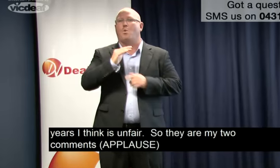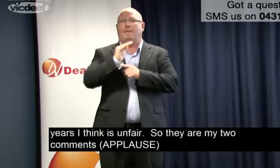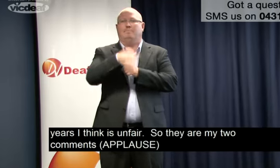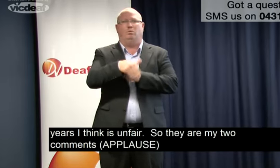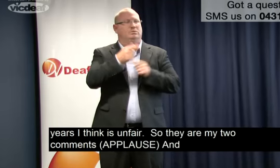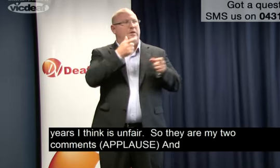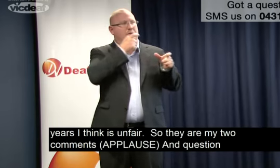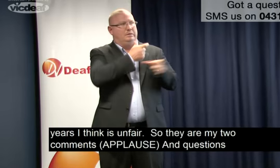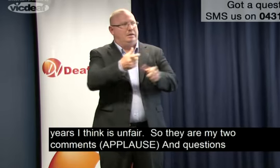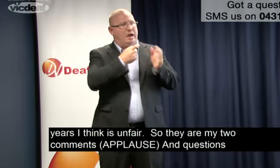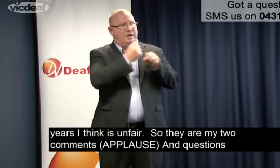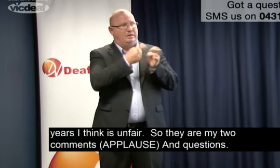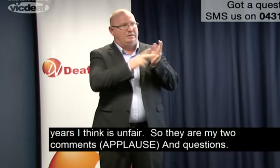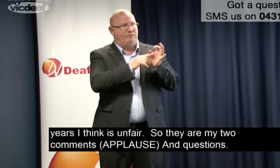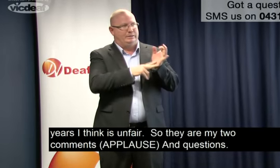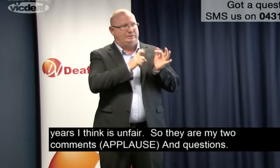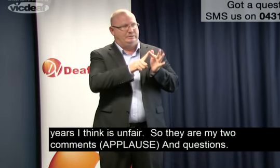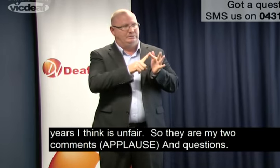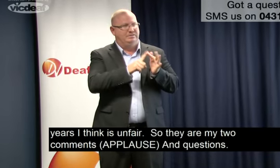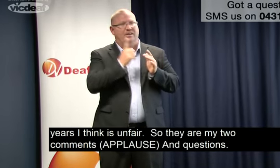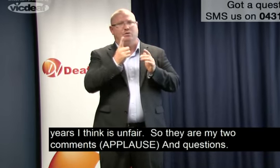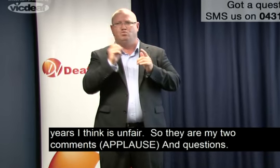Thank you, Vanessa. It's more about governance.